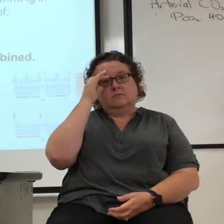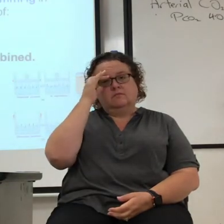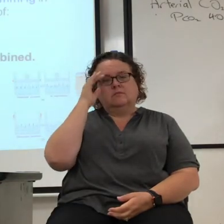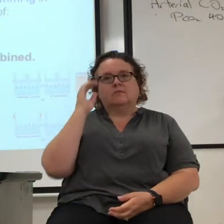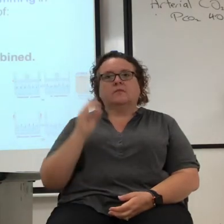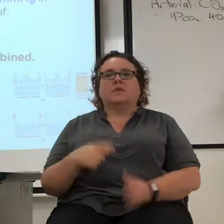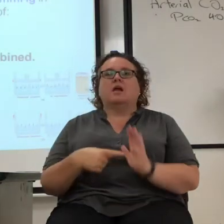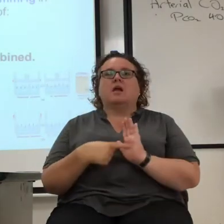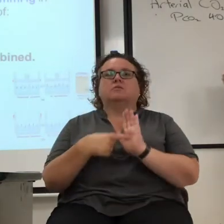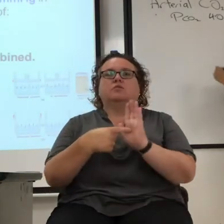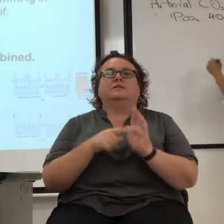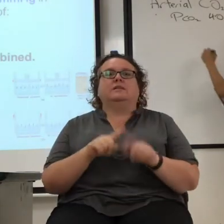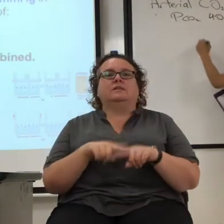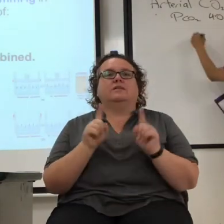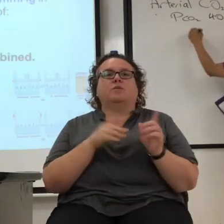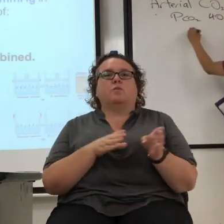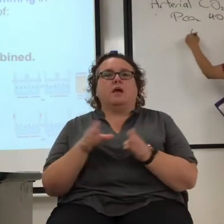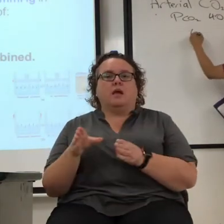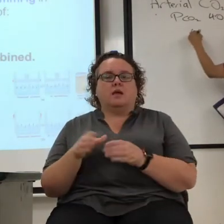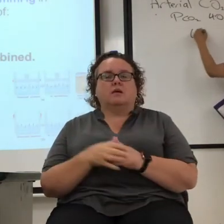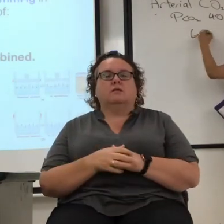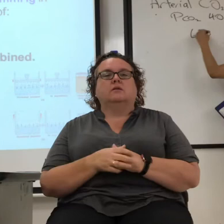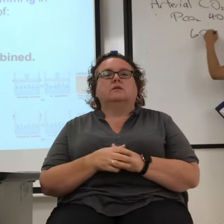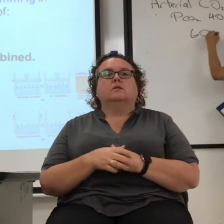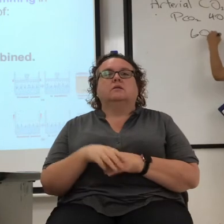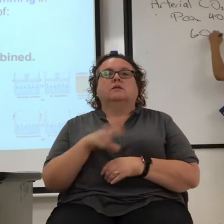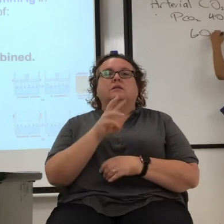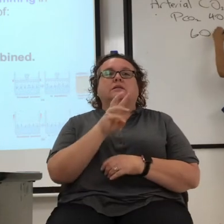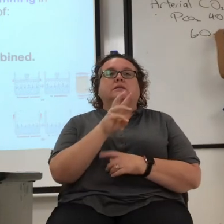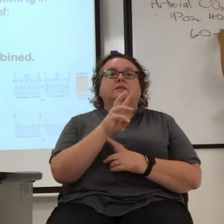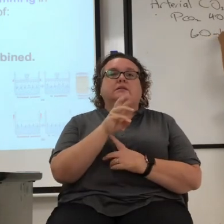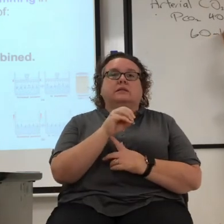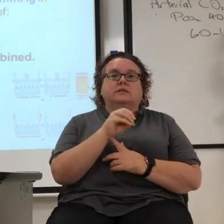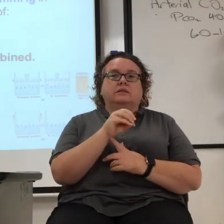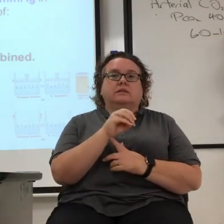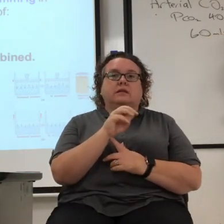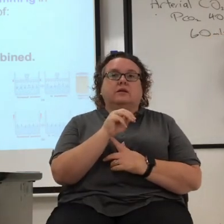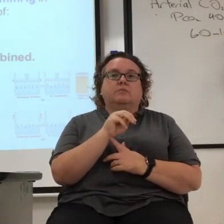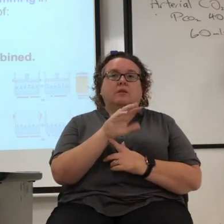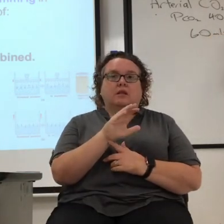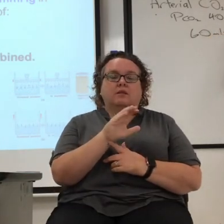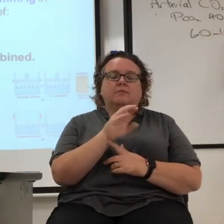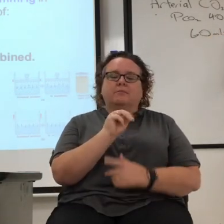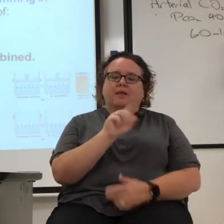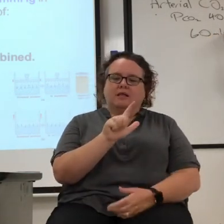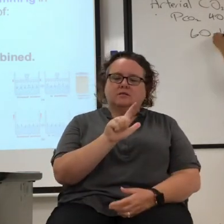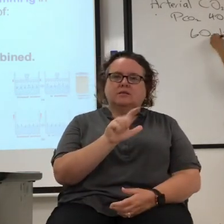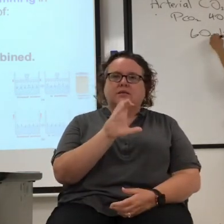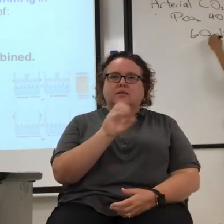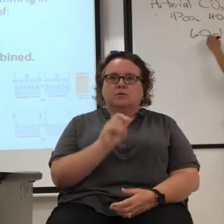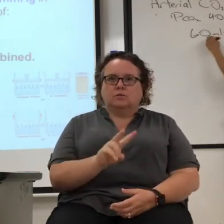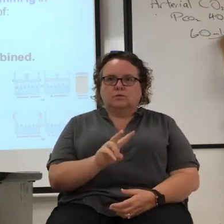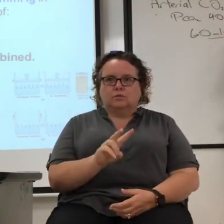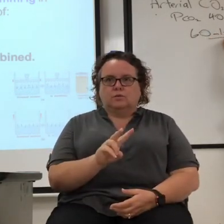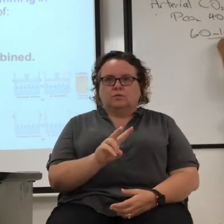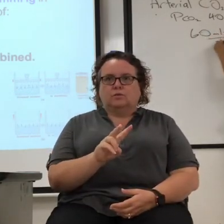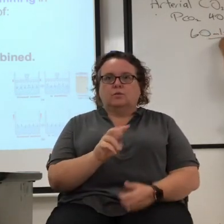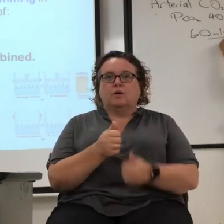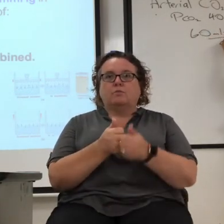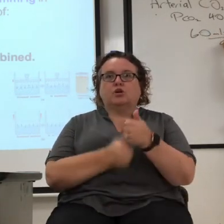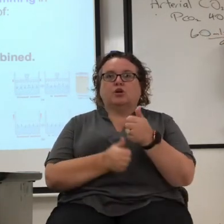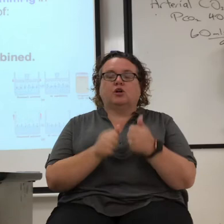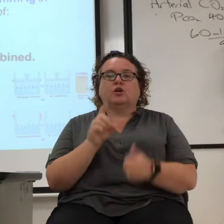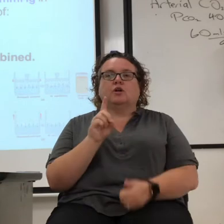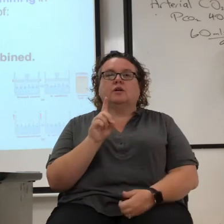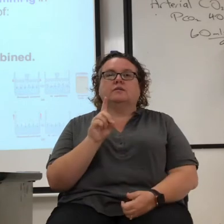expressed in a different way, it's 60 mL CO2 per